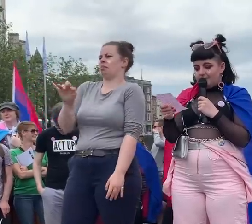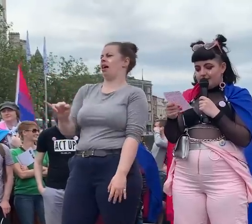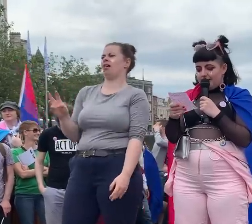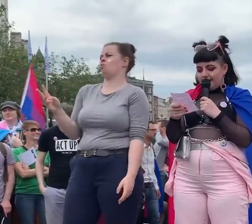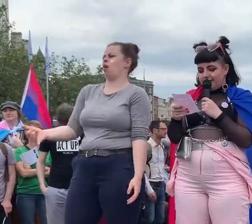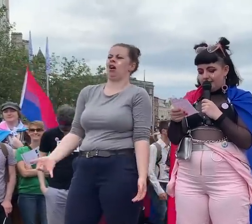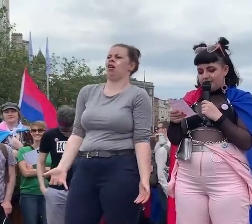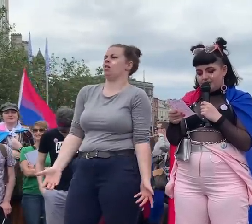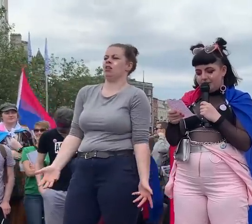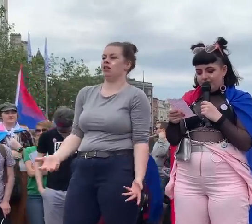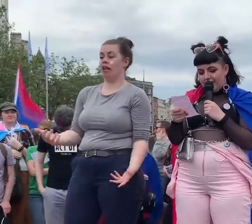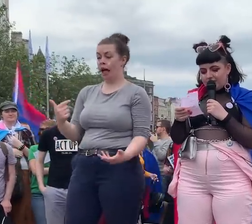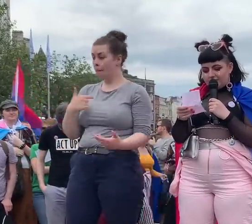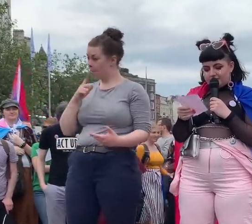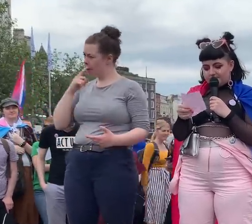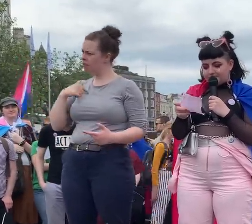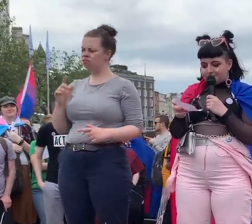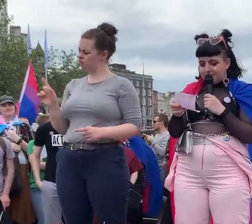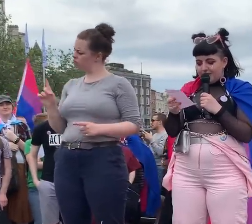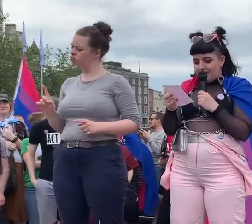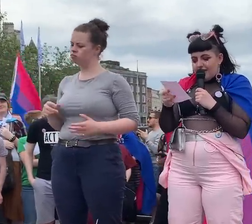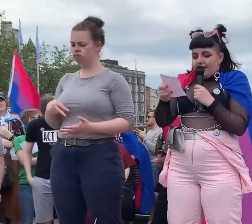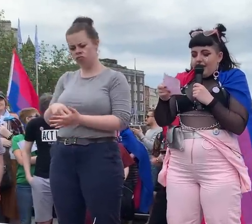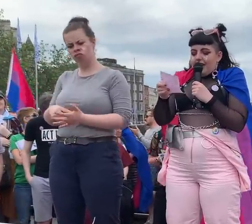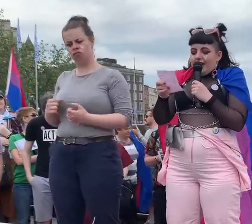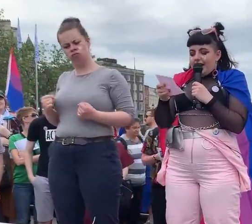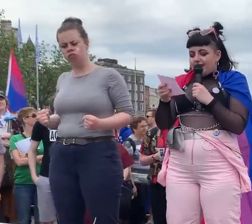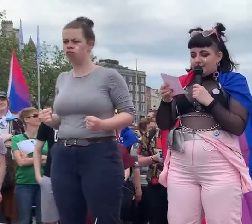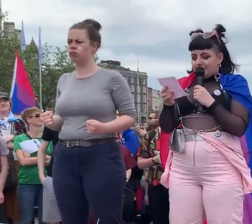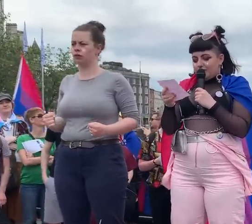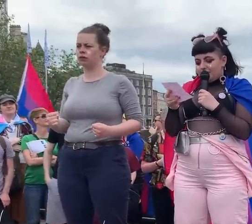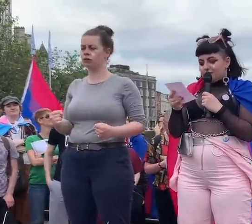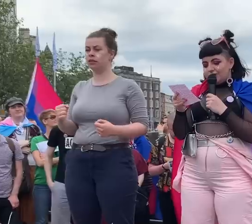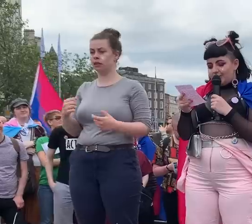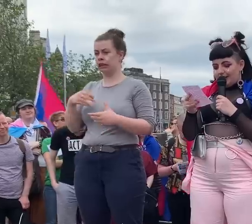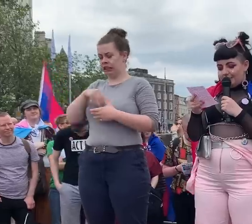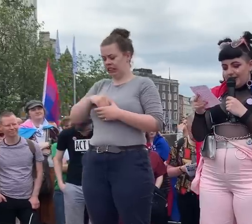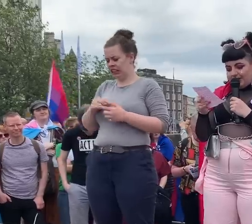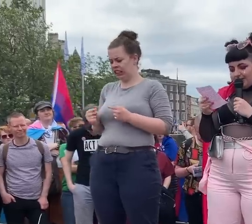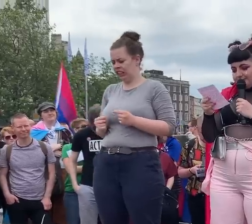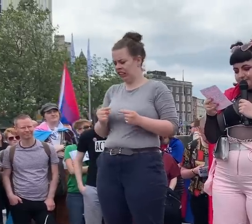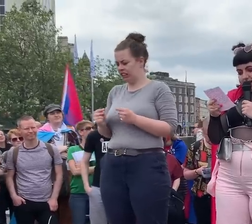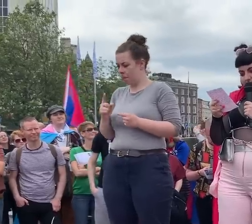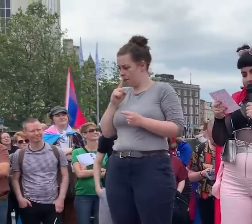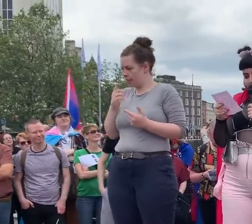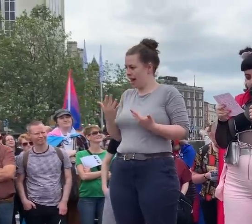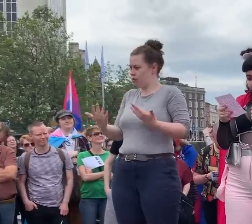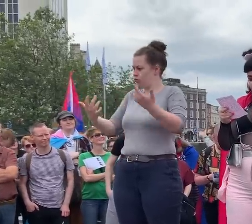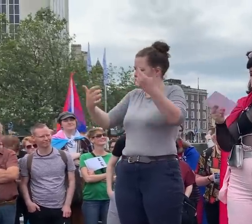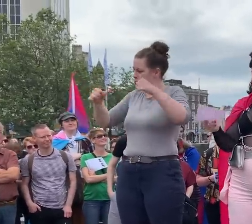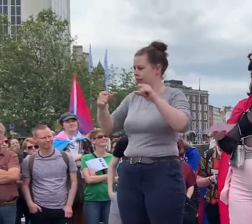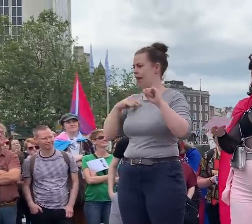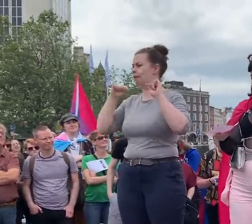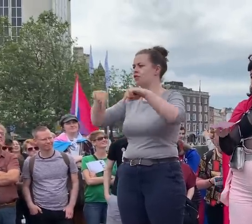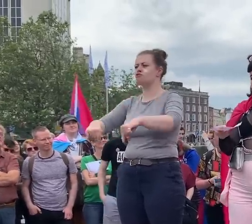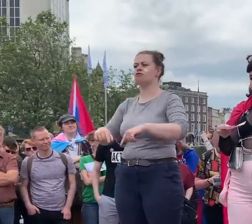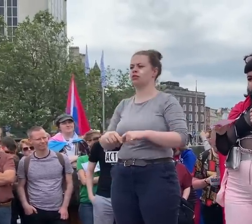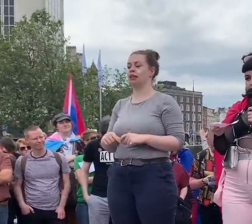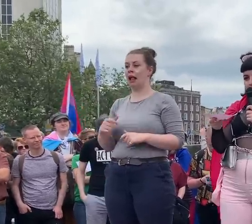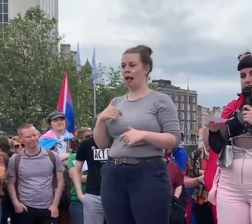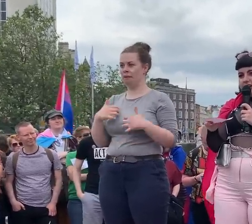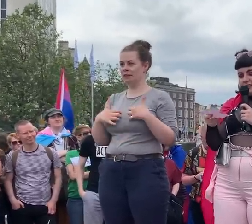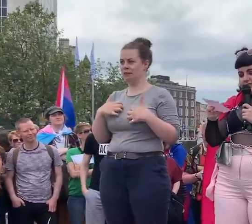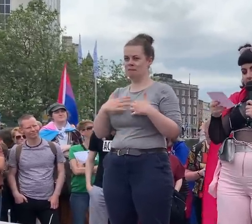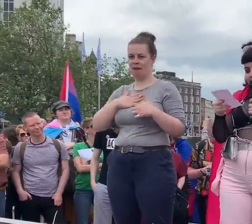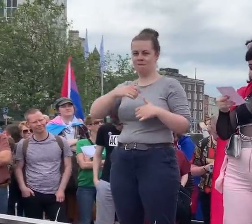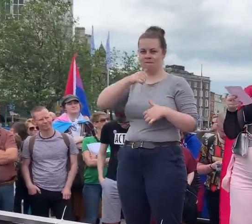Well, I stood my ground. I had some internal struggle, but I'm here. And I was really looking forward to my